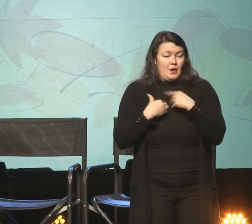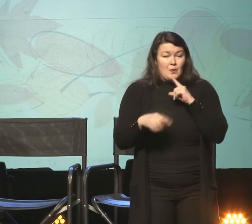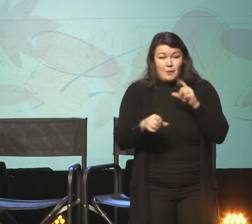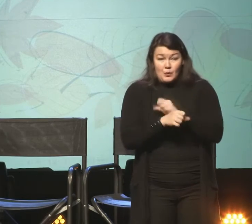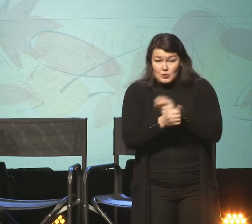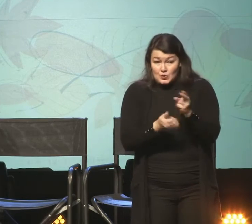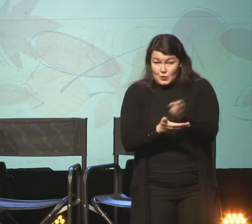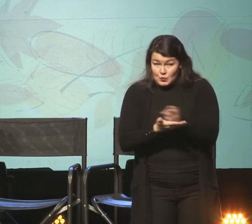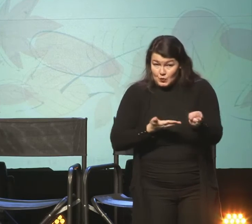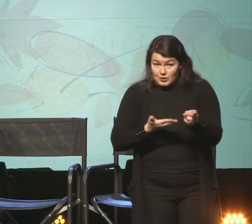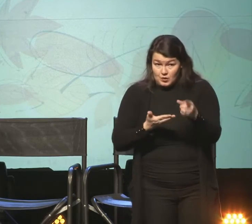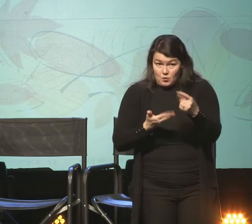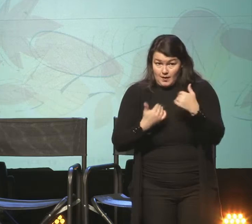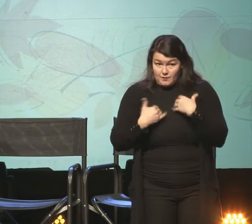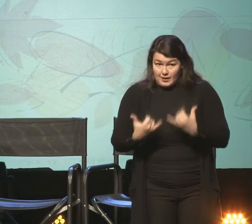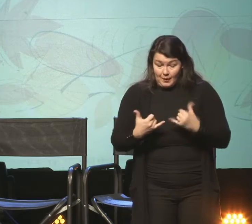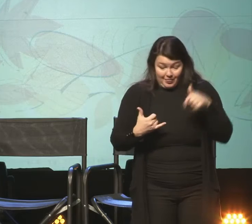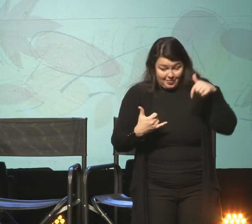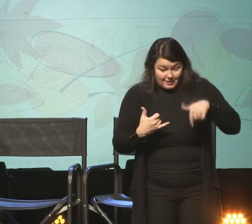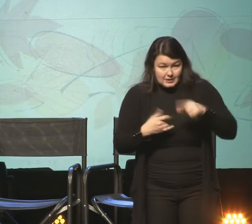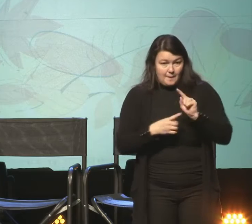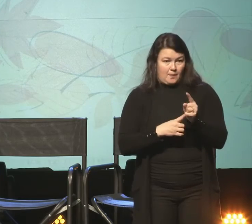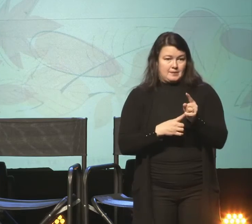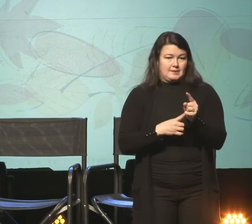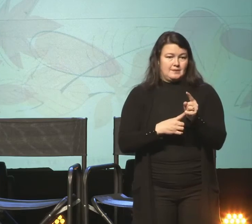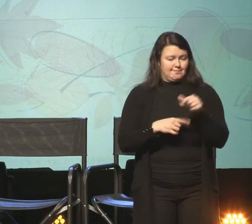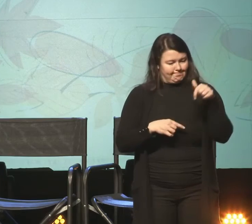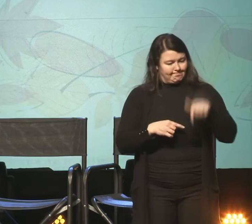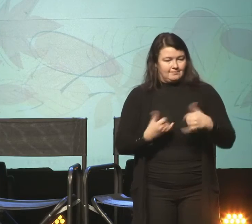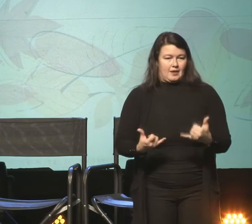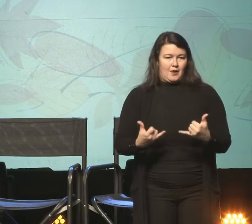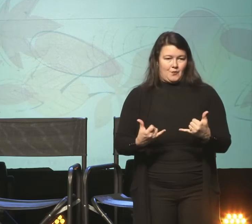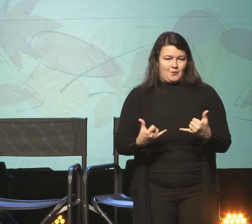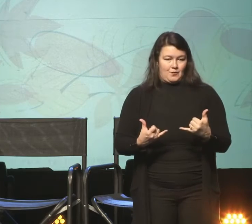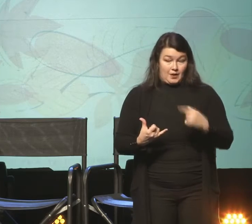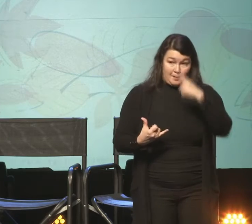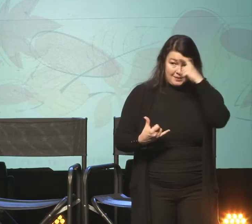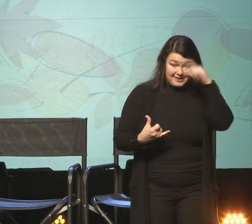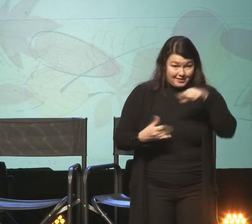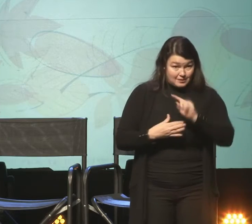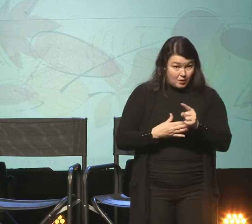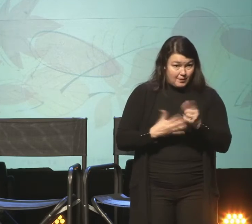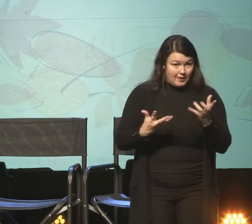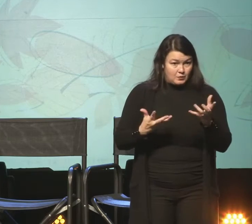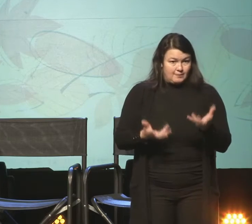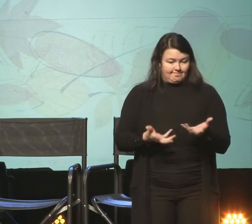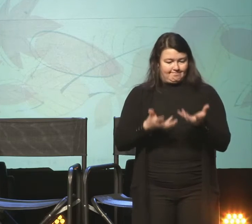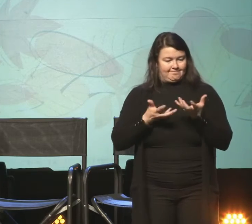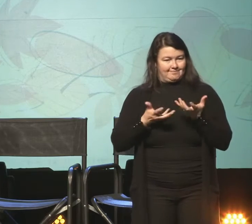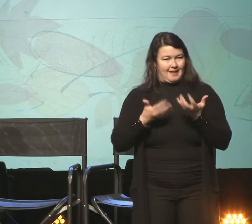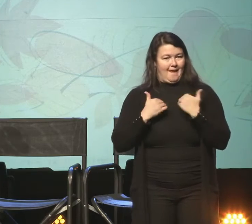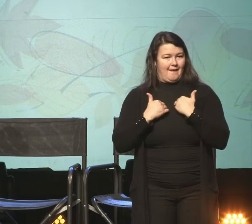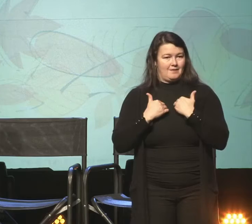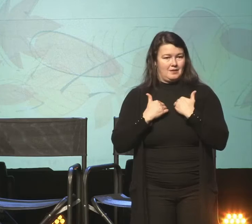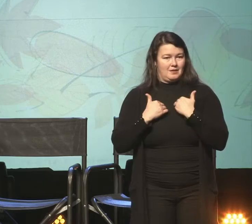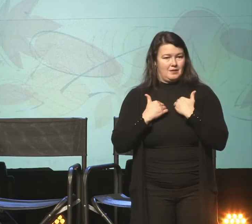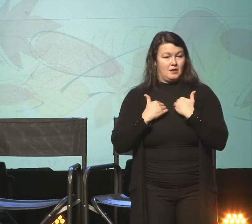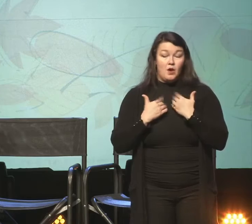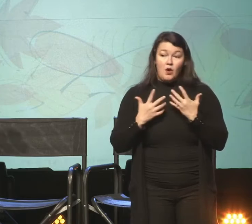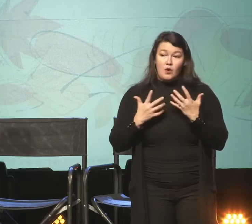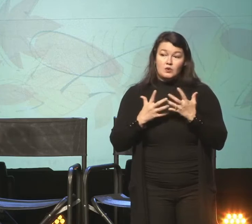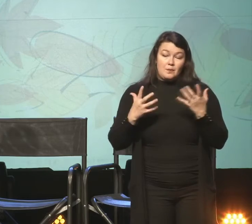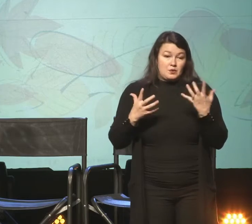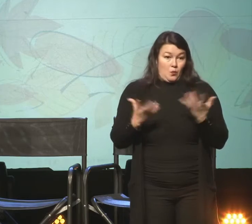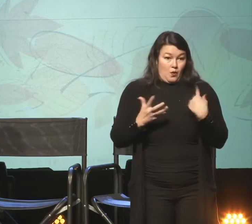life right now is this moment. Because this is what you have. And so much of what we do with